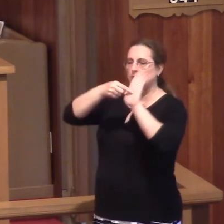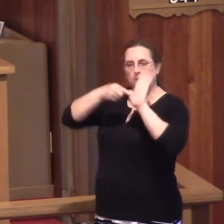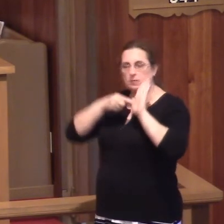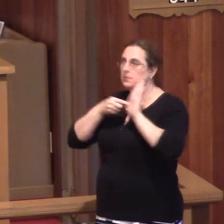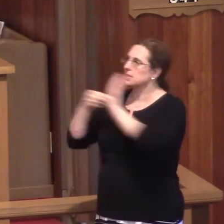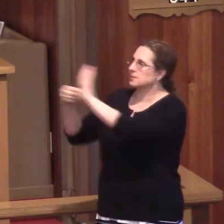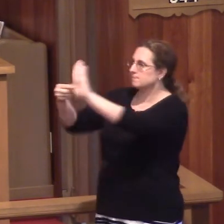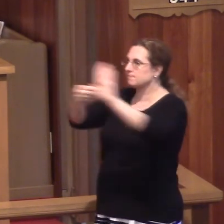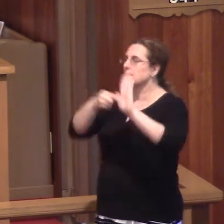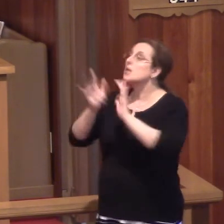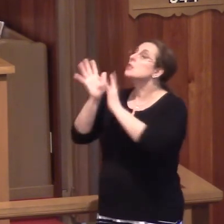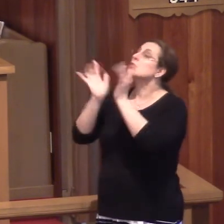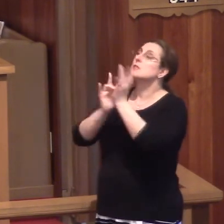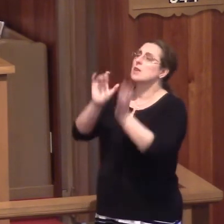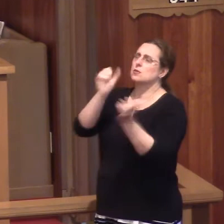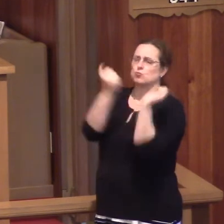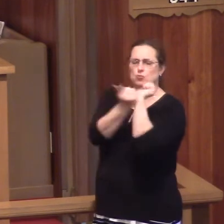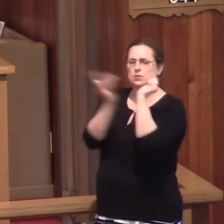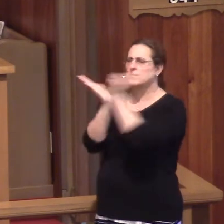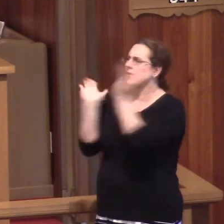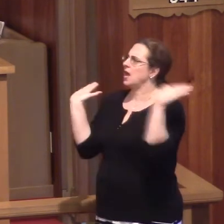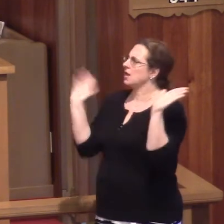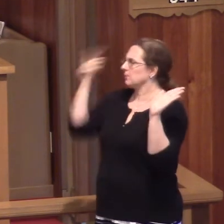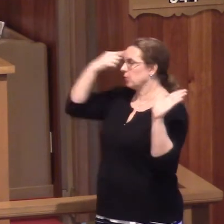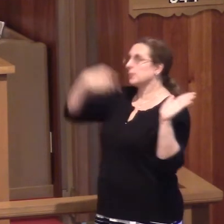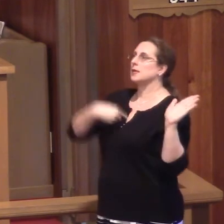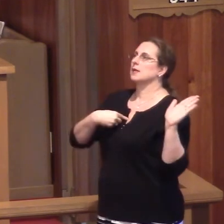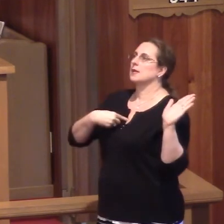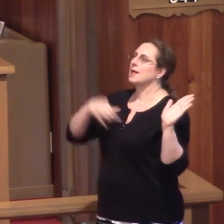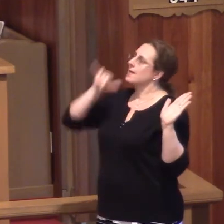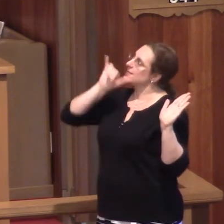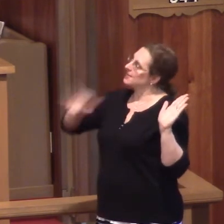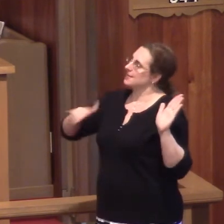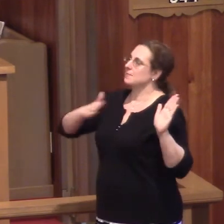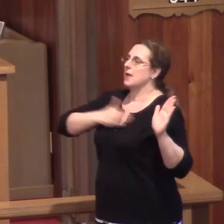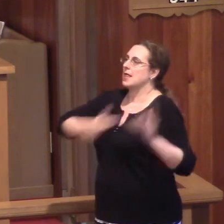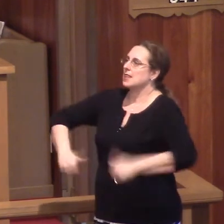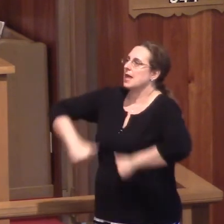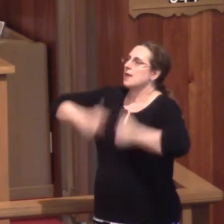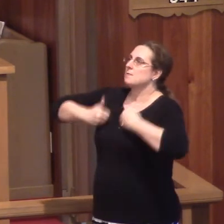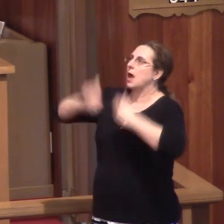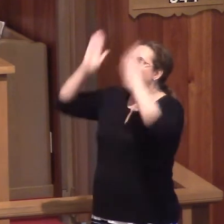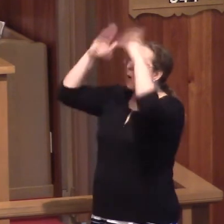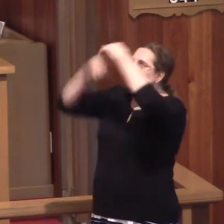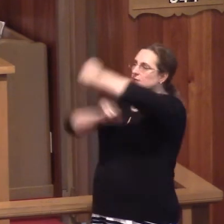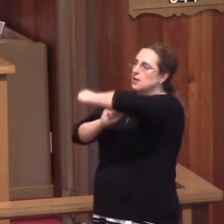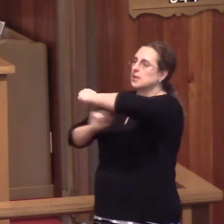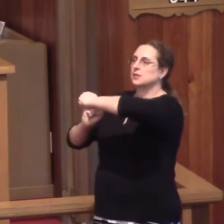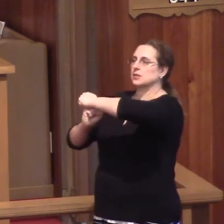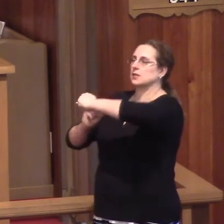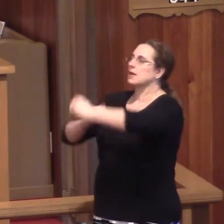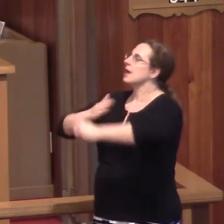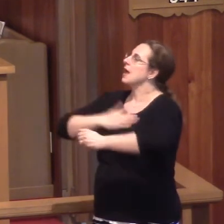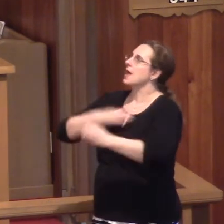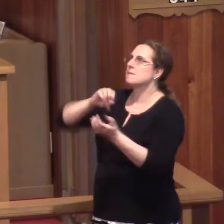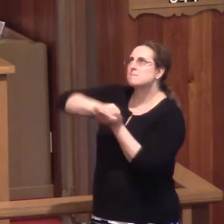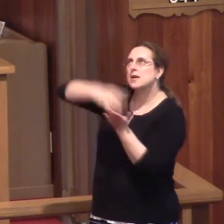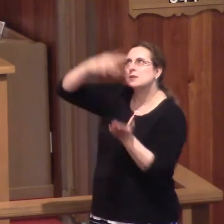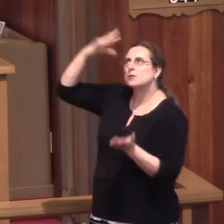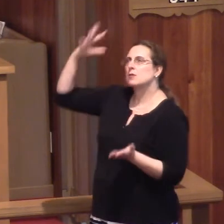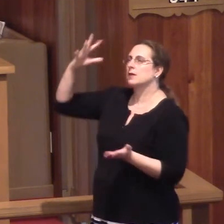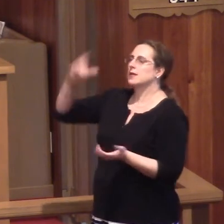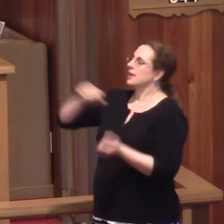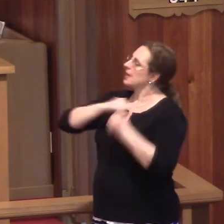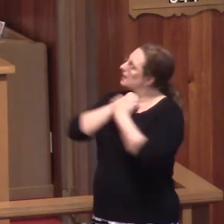inscription be, Jesus crucified for me, Is my life my hope's foundation, And